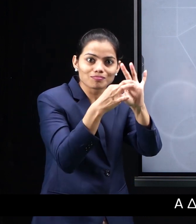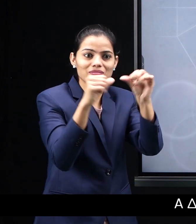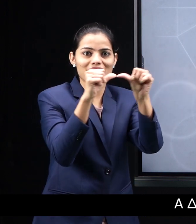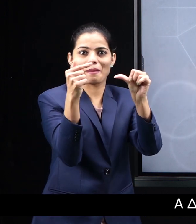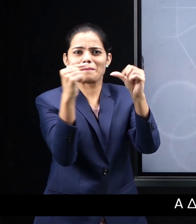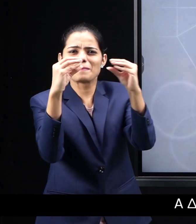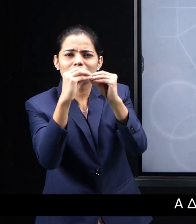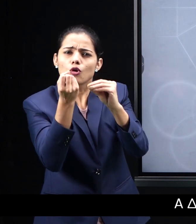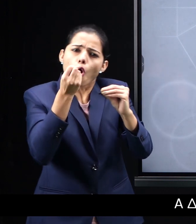A.